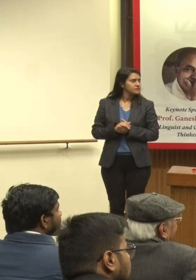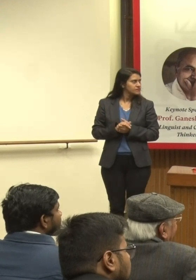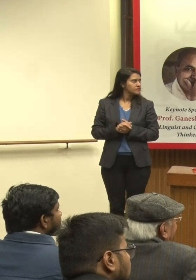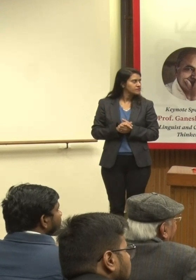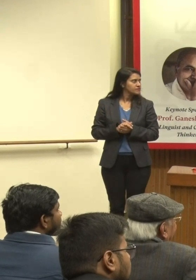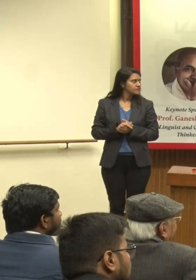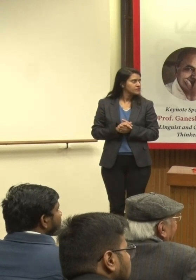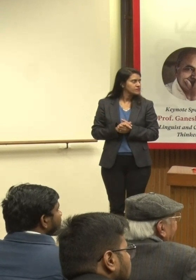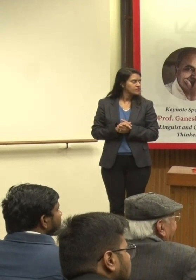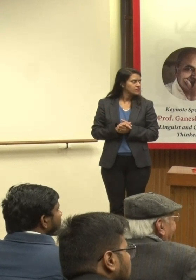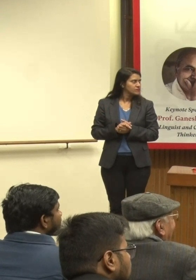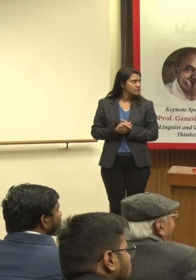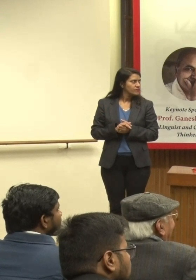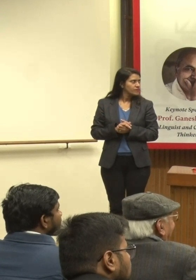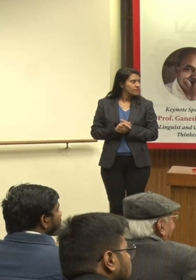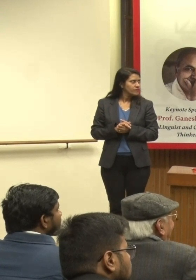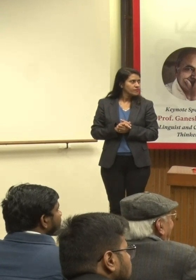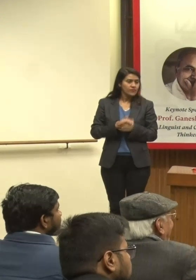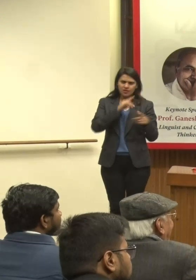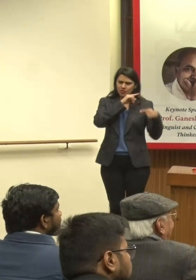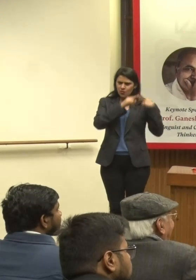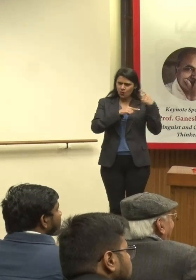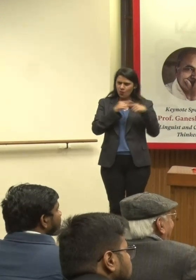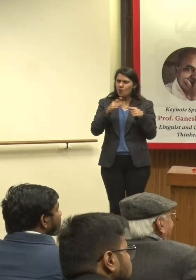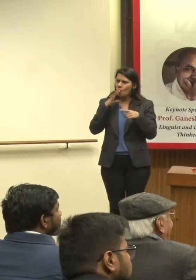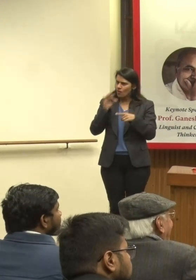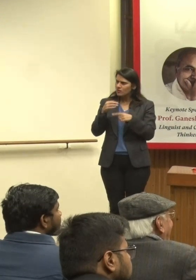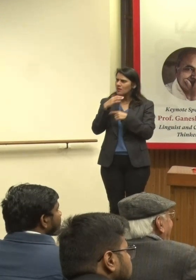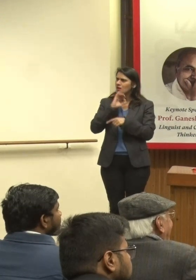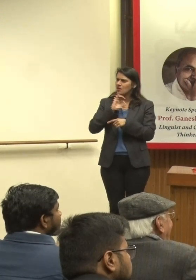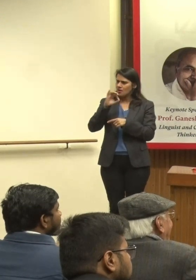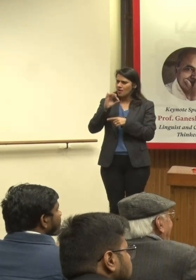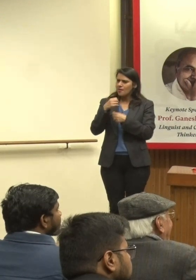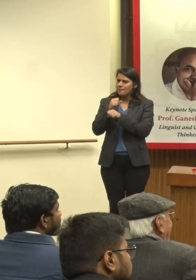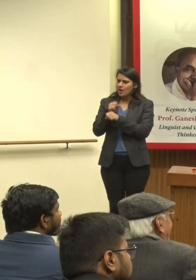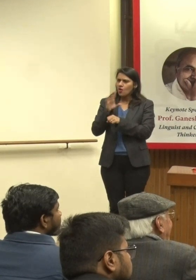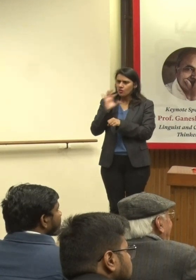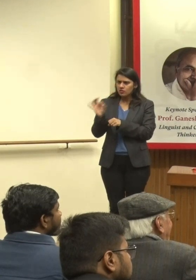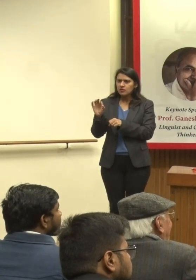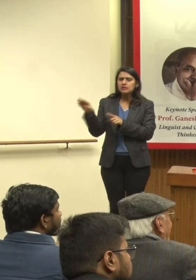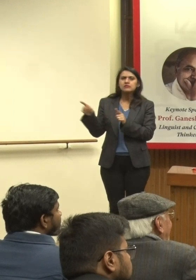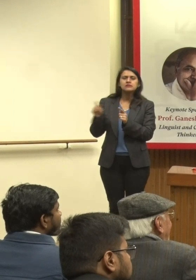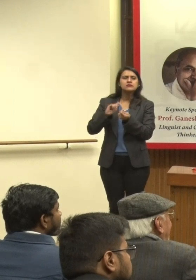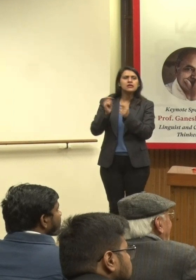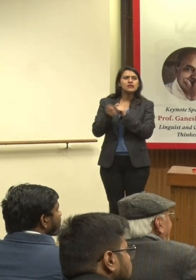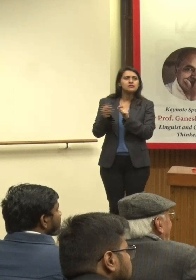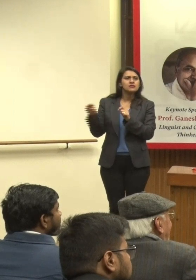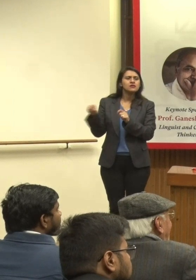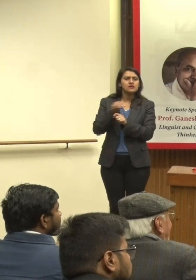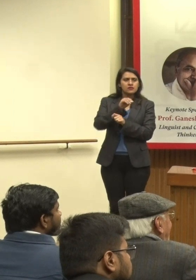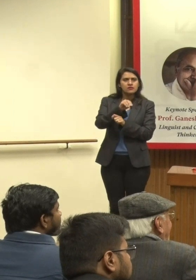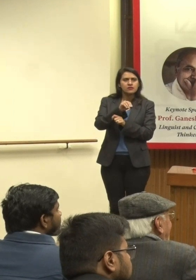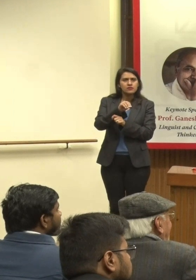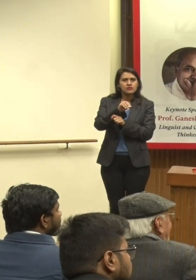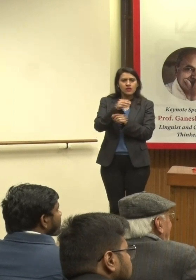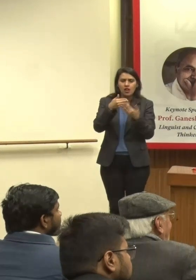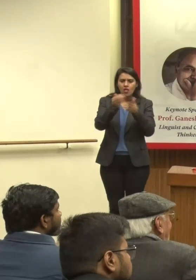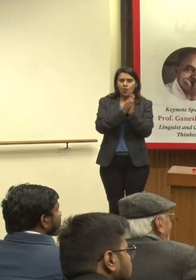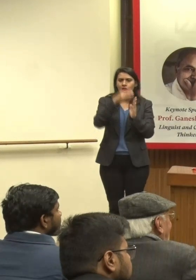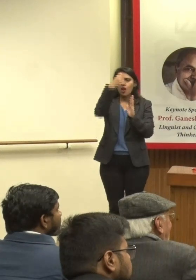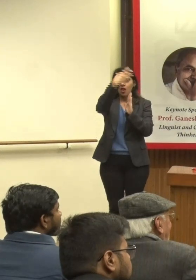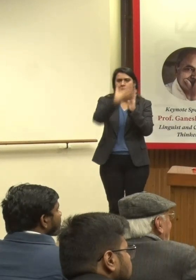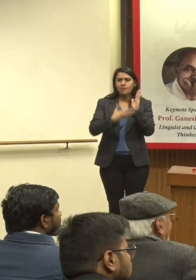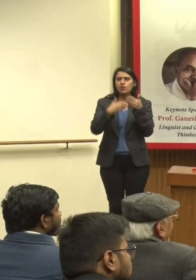They were metallurgists in a way, traditional metallurgists. So they became counterfeiters and therefore put in the list